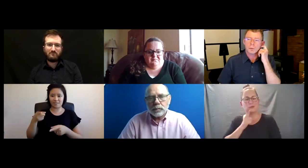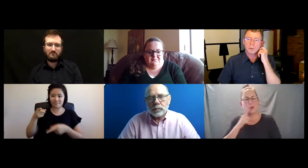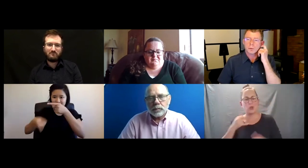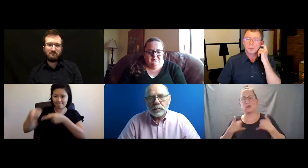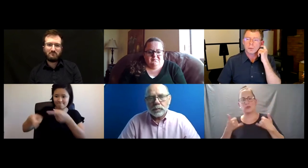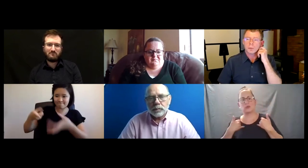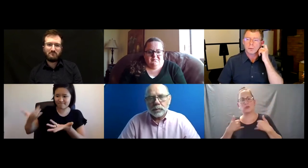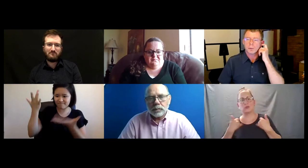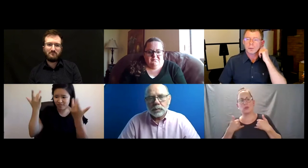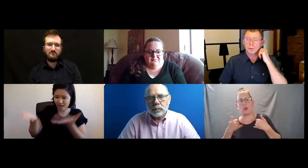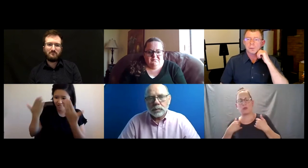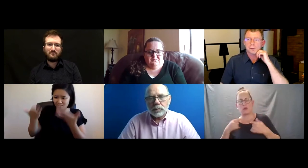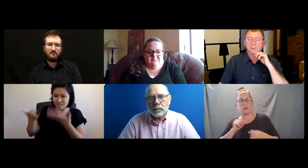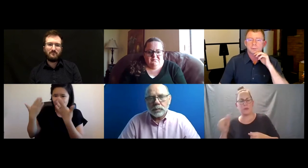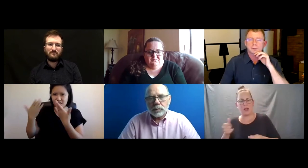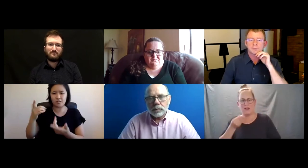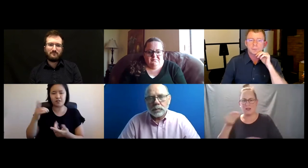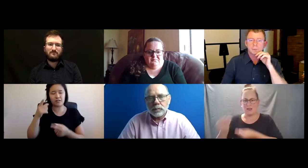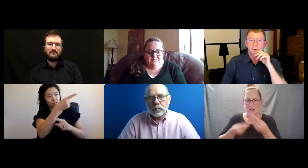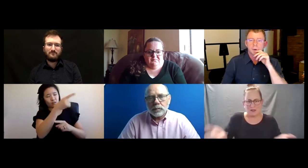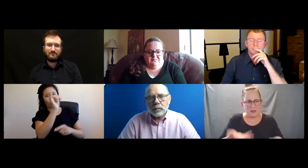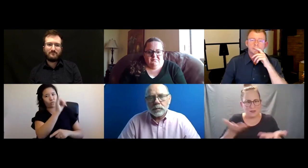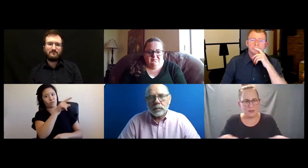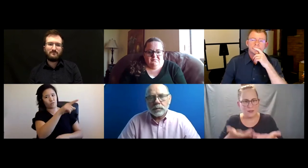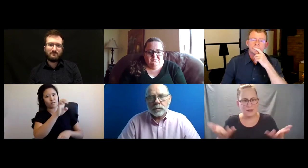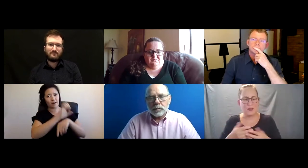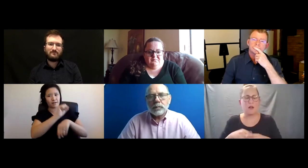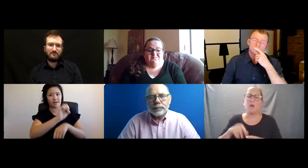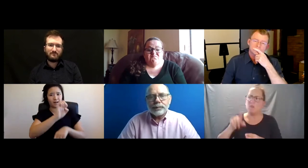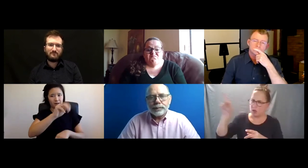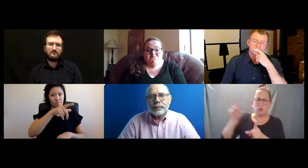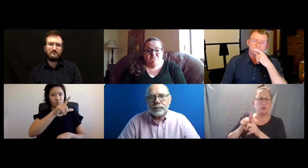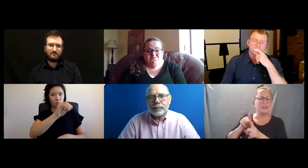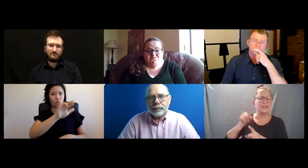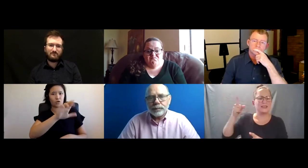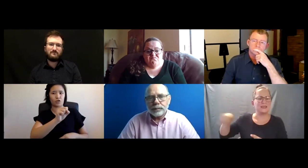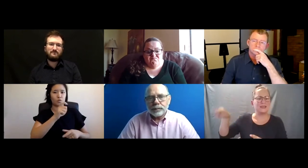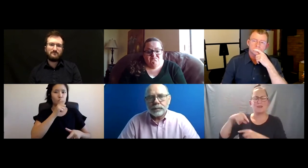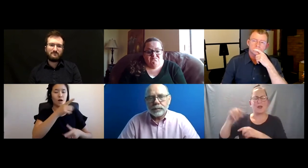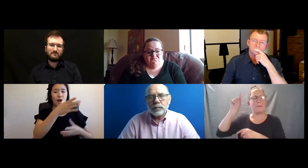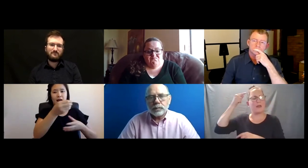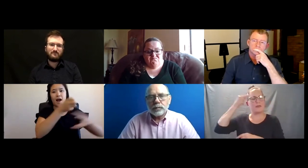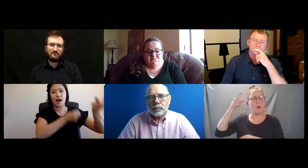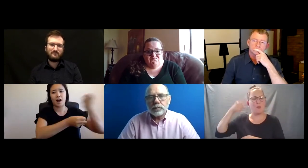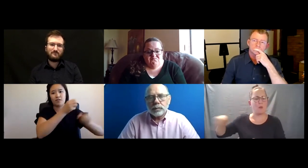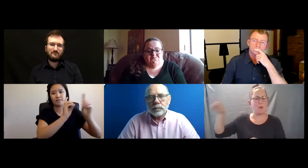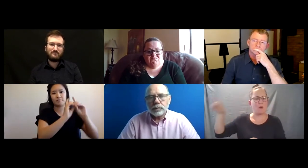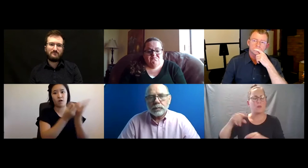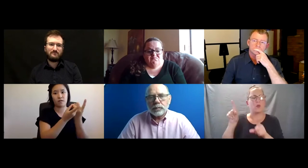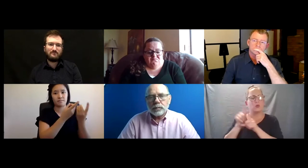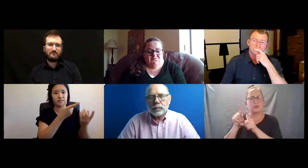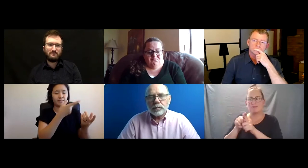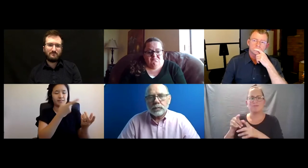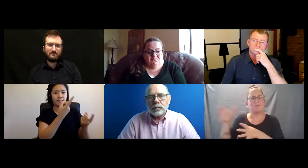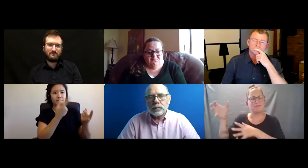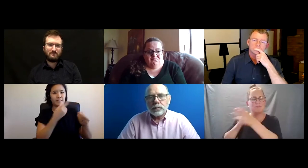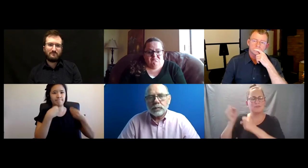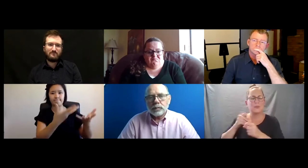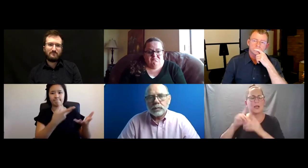burden on the deaf individuals to have to fight the system, but it needs to be incumbent upon the employers